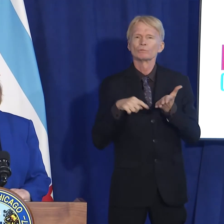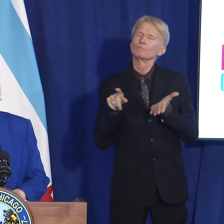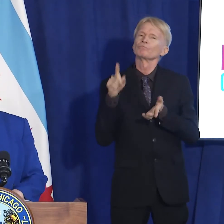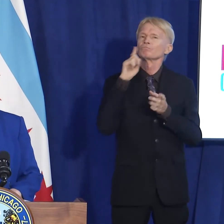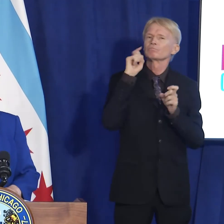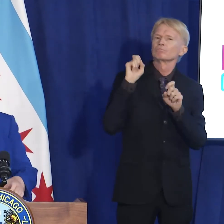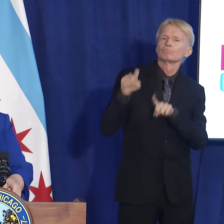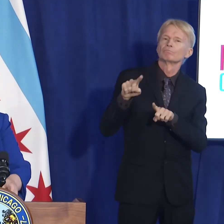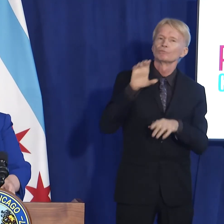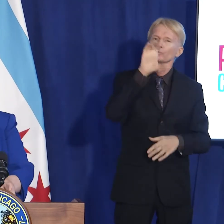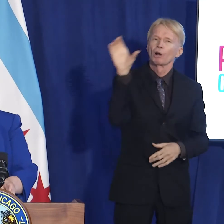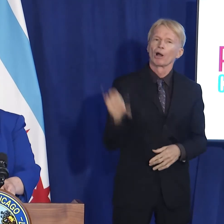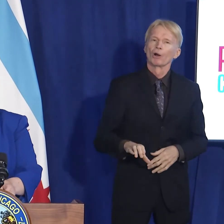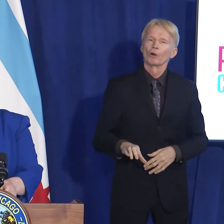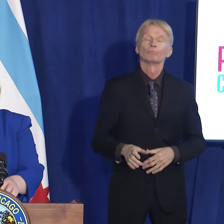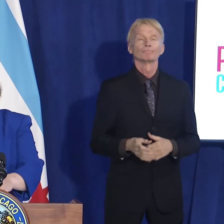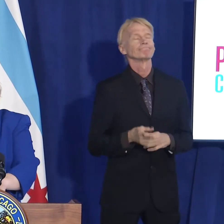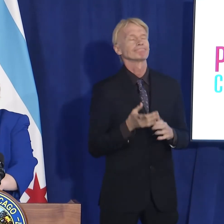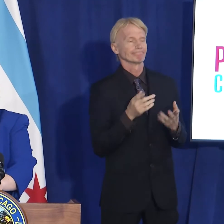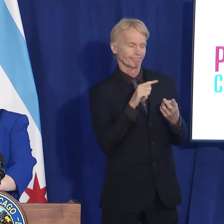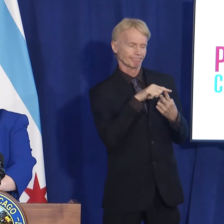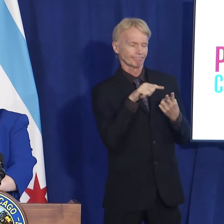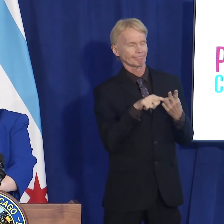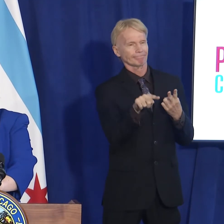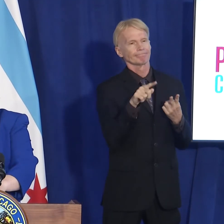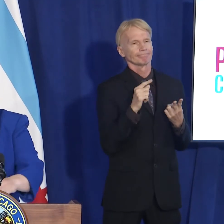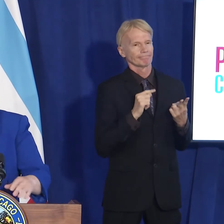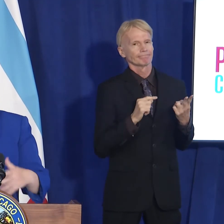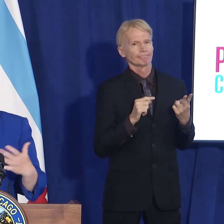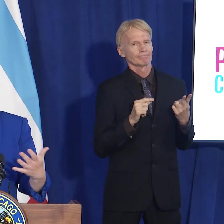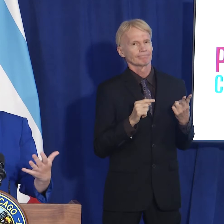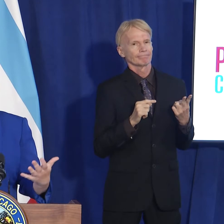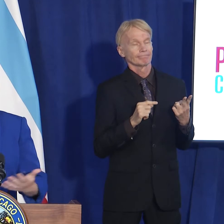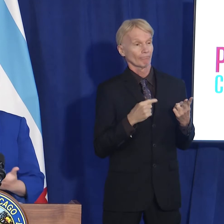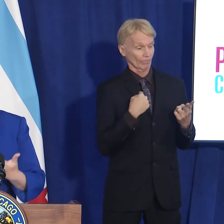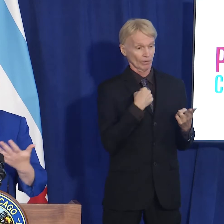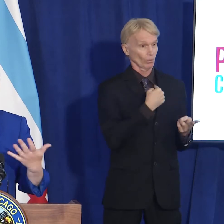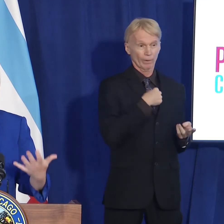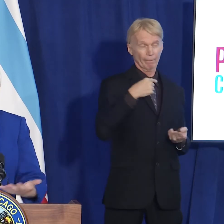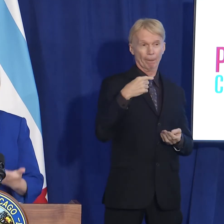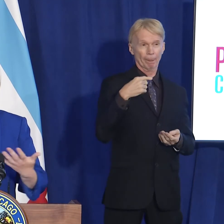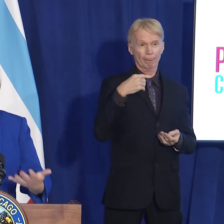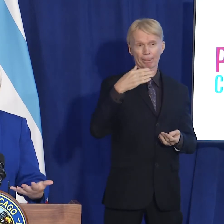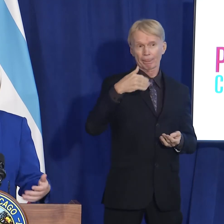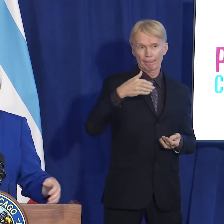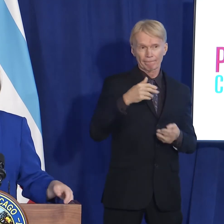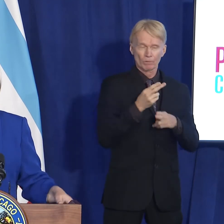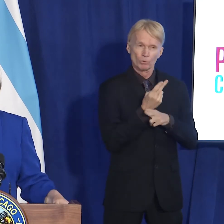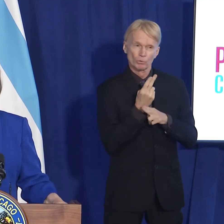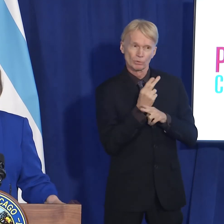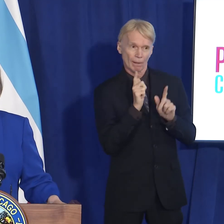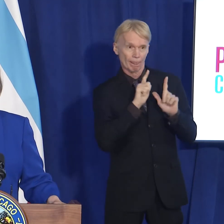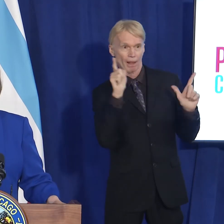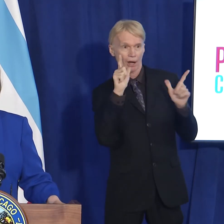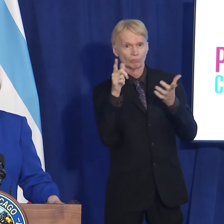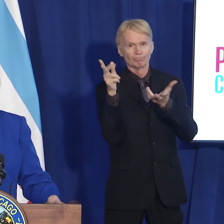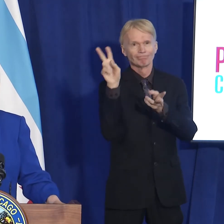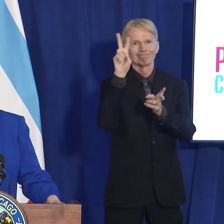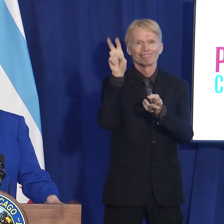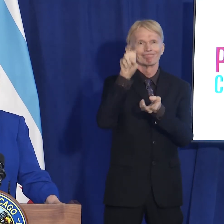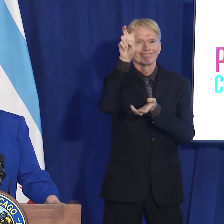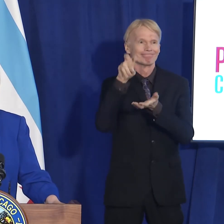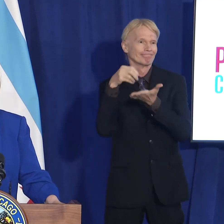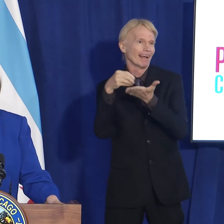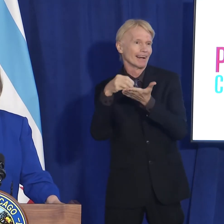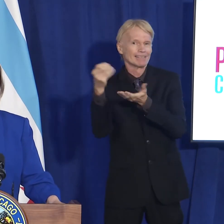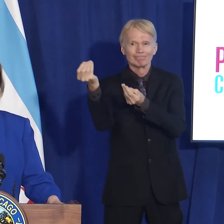Sure. So I think there's a couple of things here. We have not used the large incentives as much as a lot of other places have